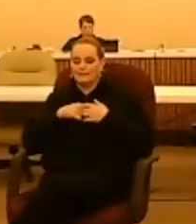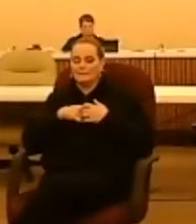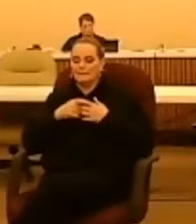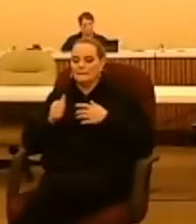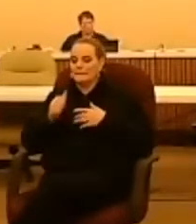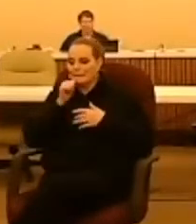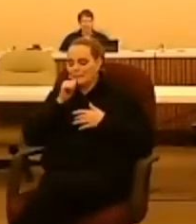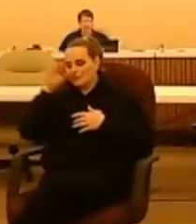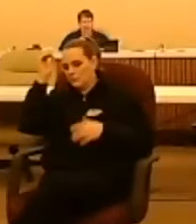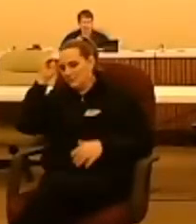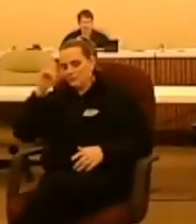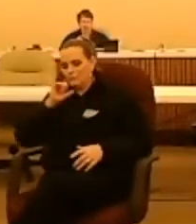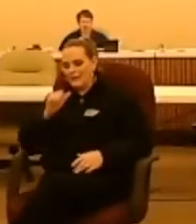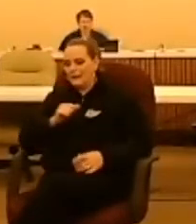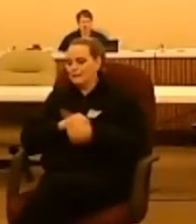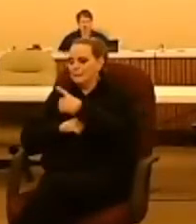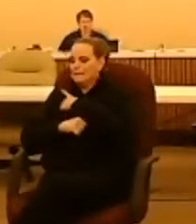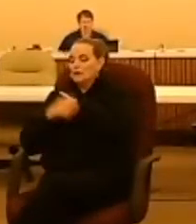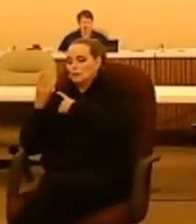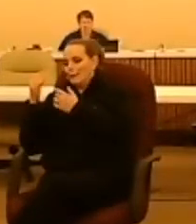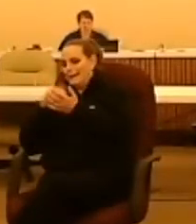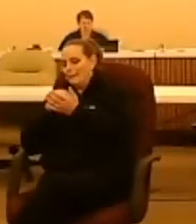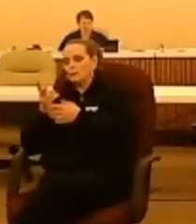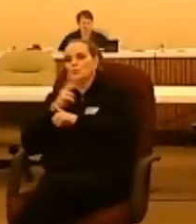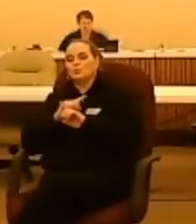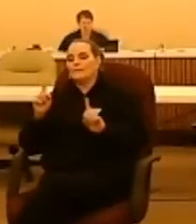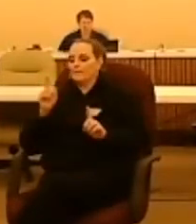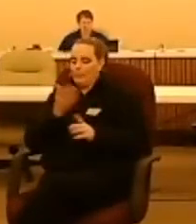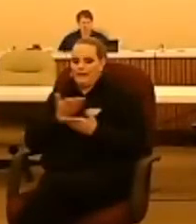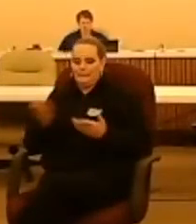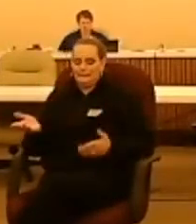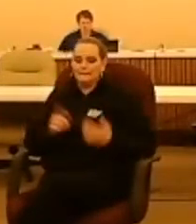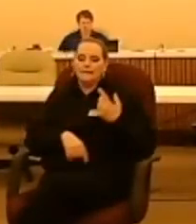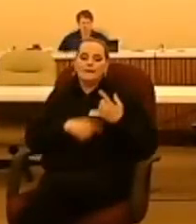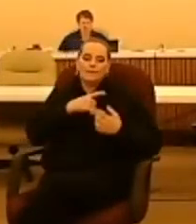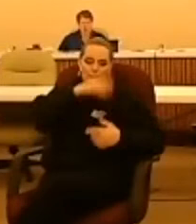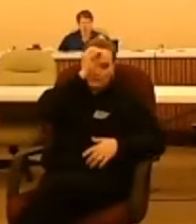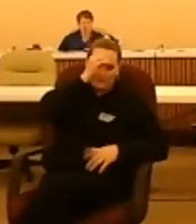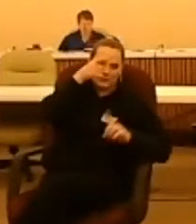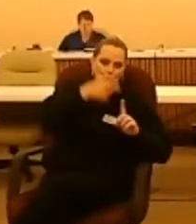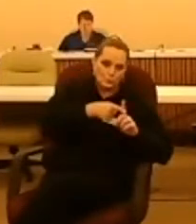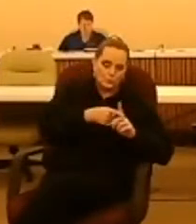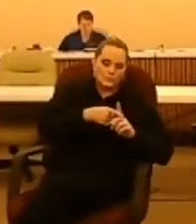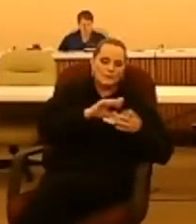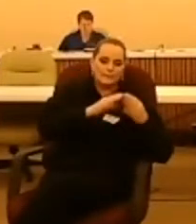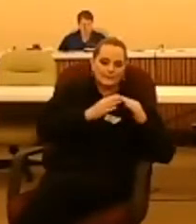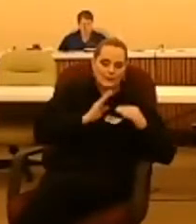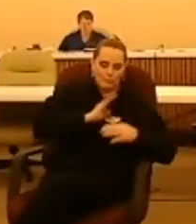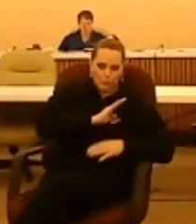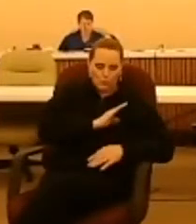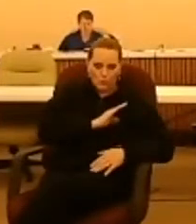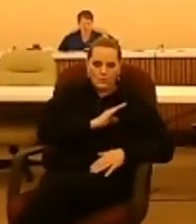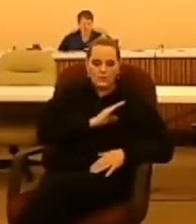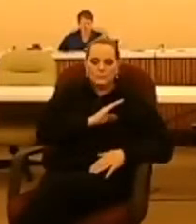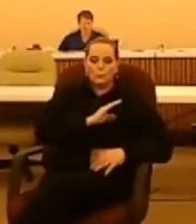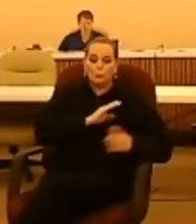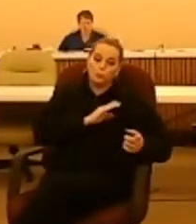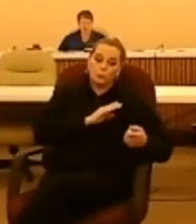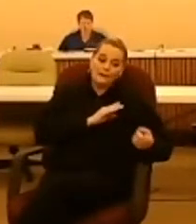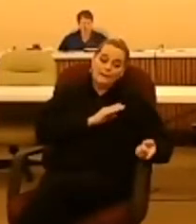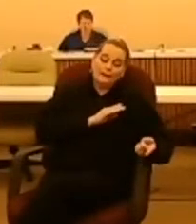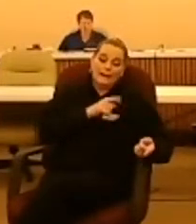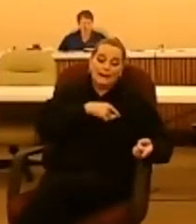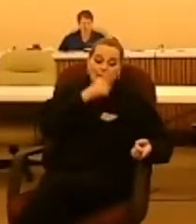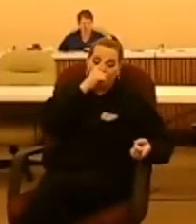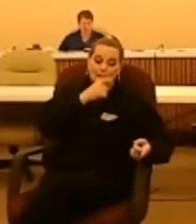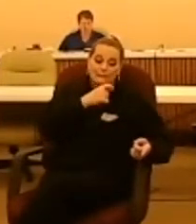not. So again, to me, there's two different things. There's an opinion to the town board, which I do see